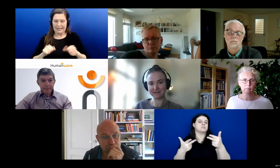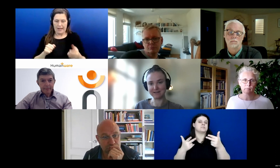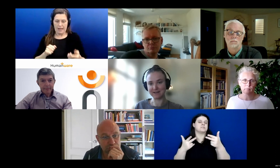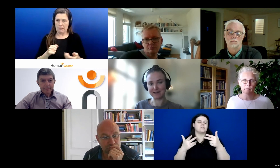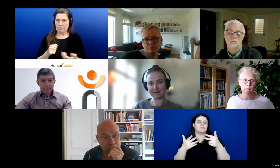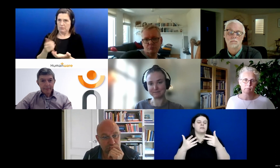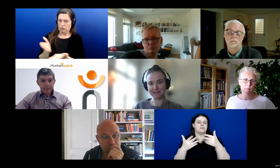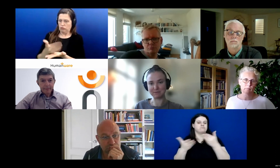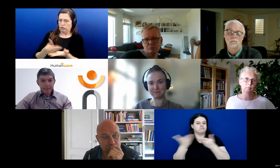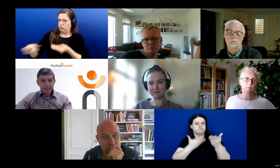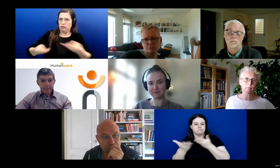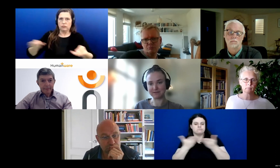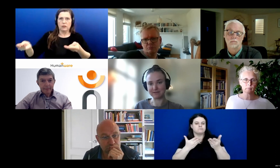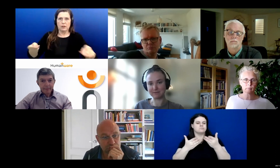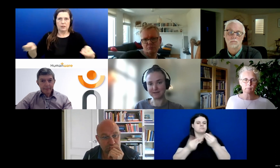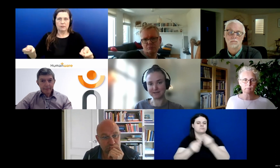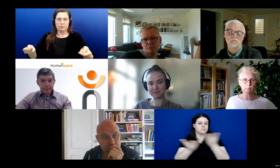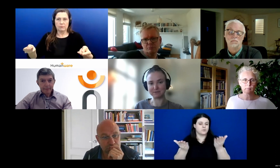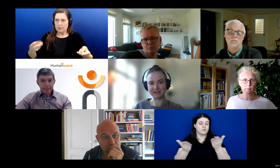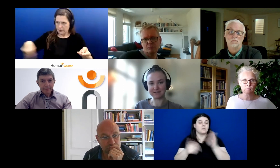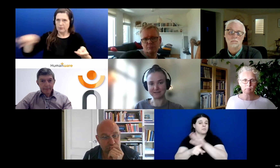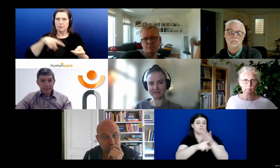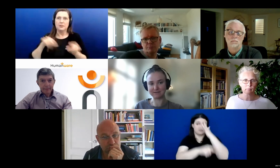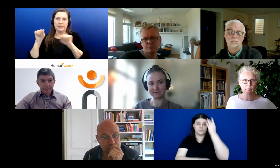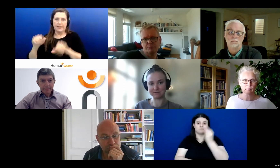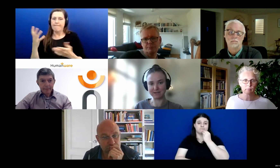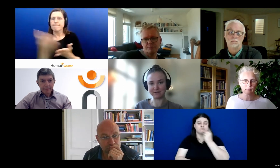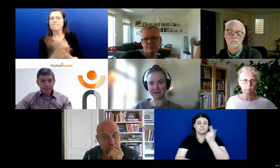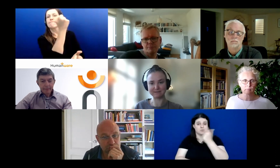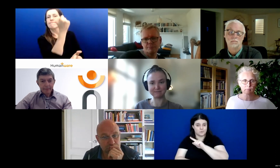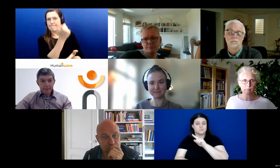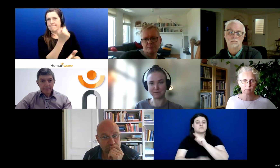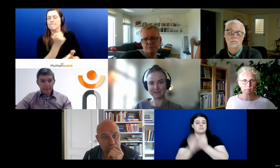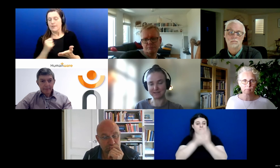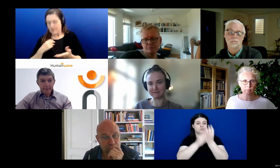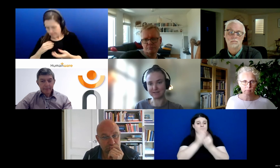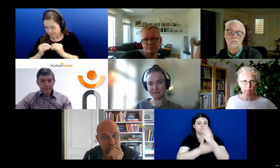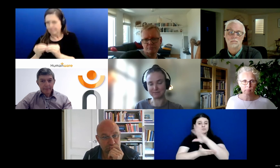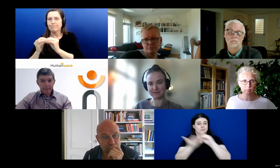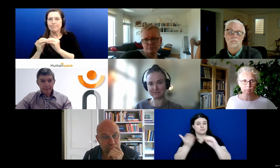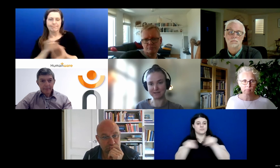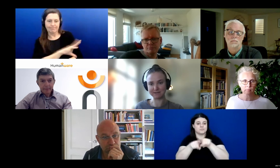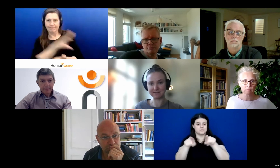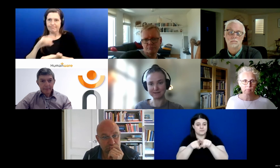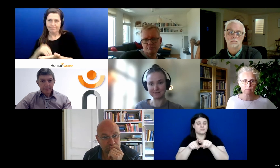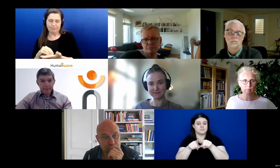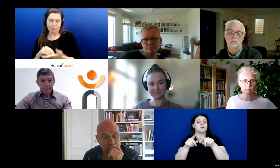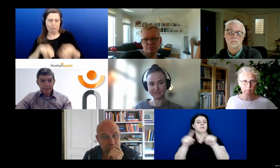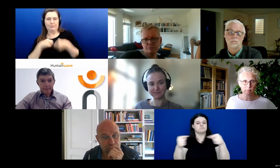think gives people the best opportunity to recreate some of this and adopt it